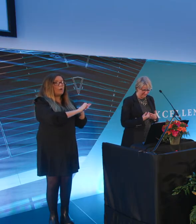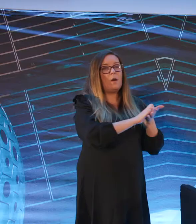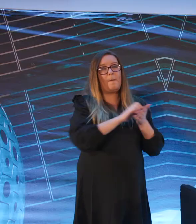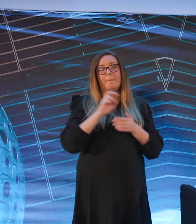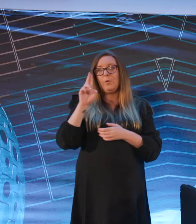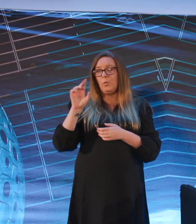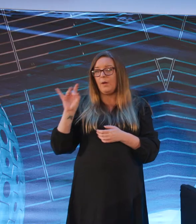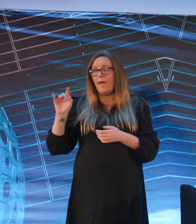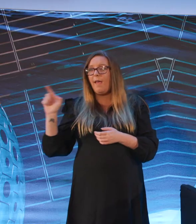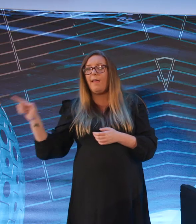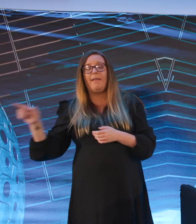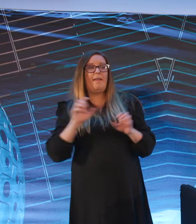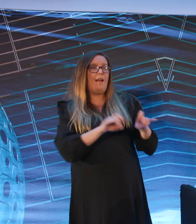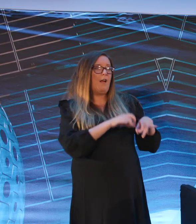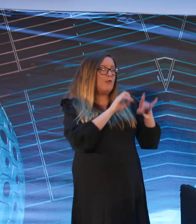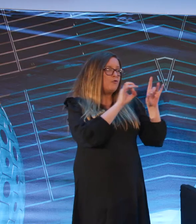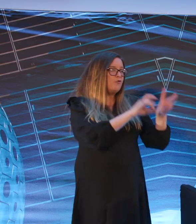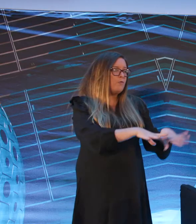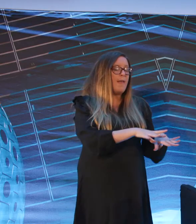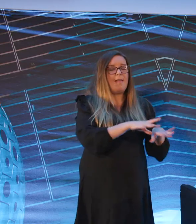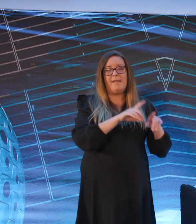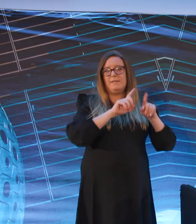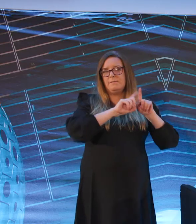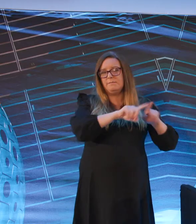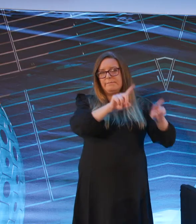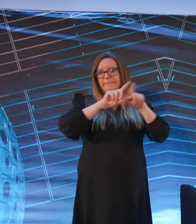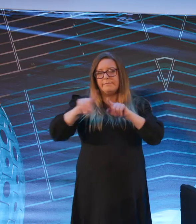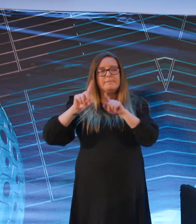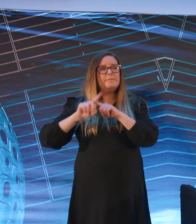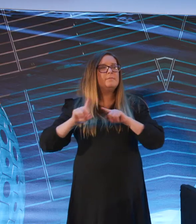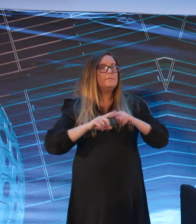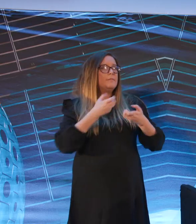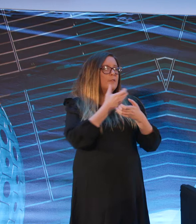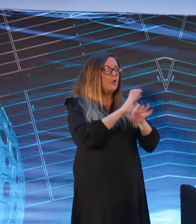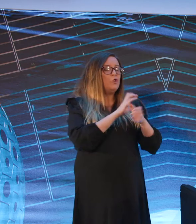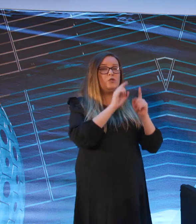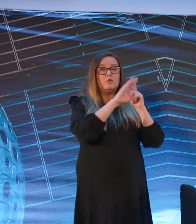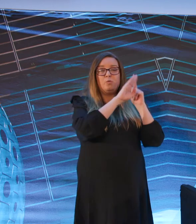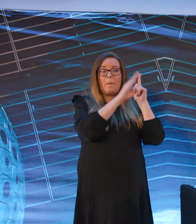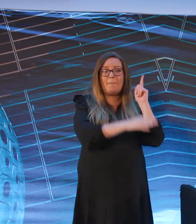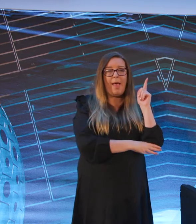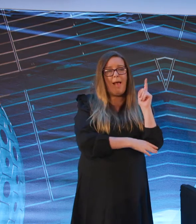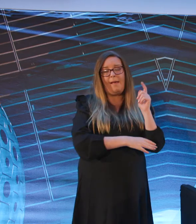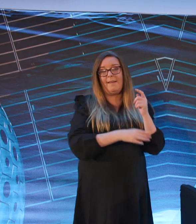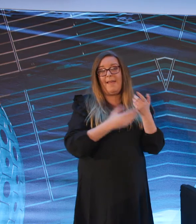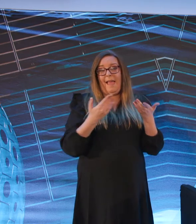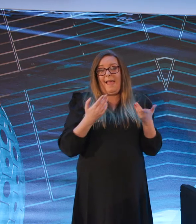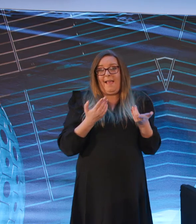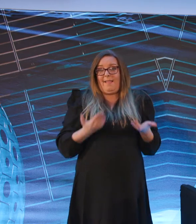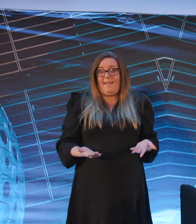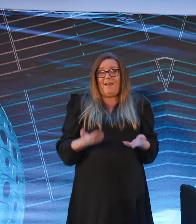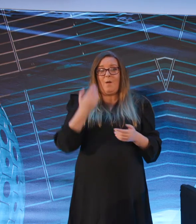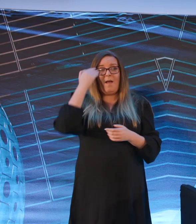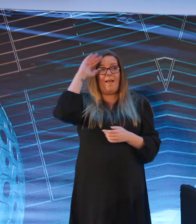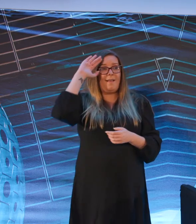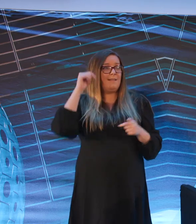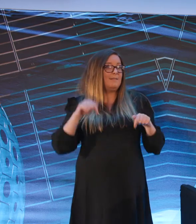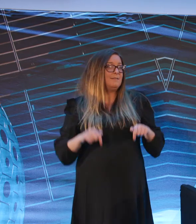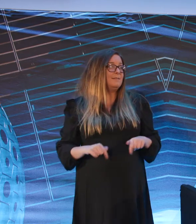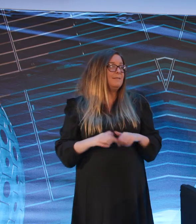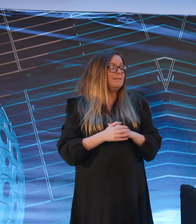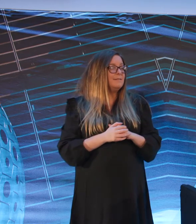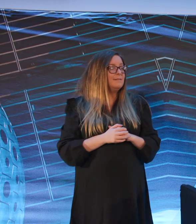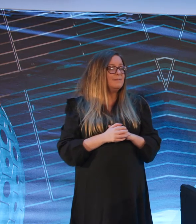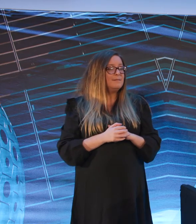Kingdom, Australia, Singapore, Hong Kong, Dubai, and now Ireland, and I